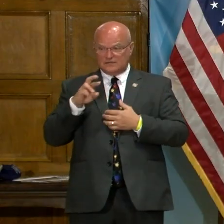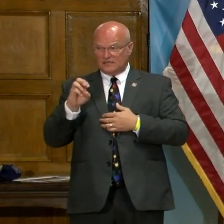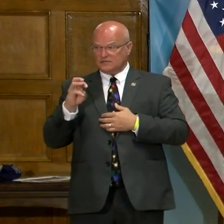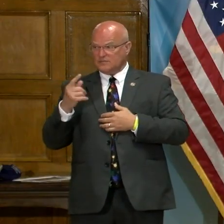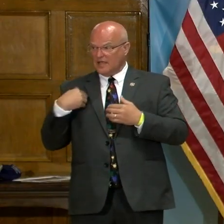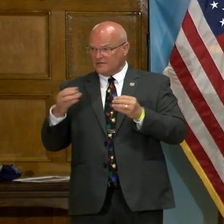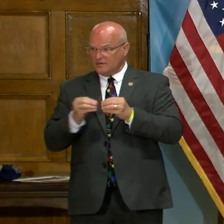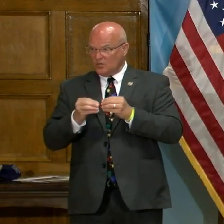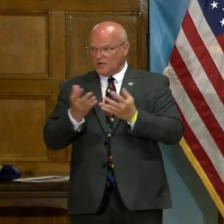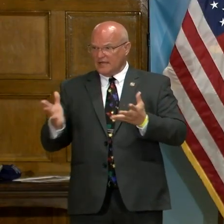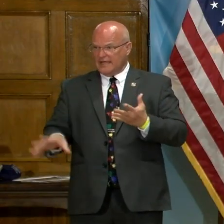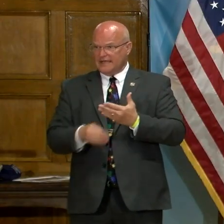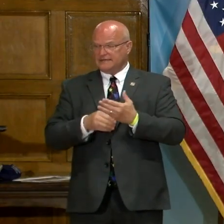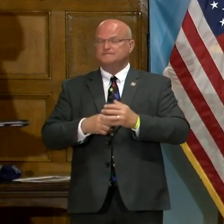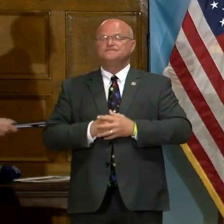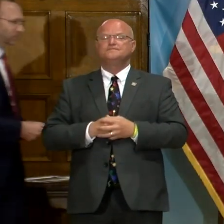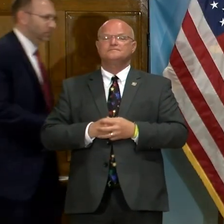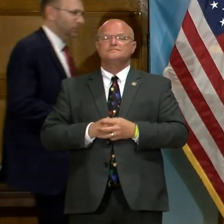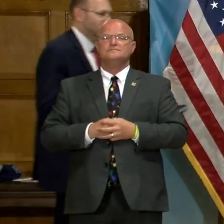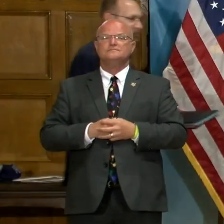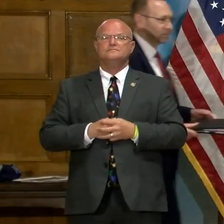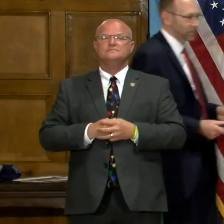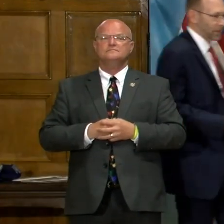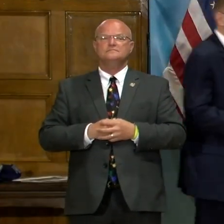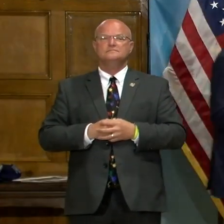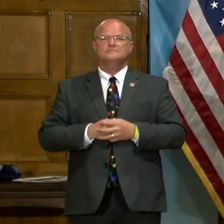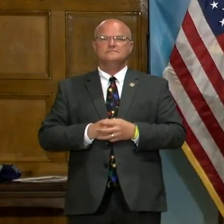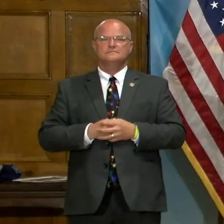Smith, did you have anything on that?